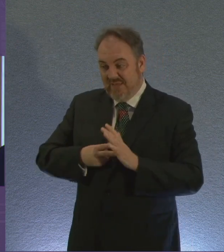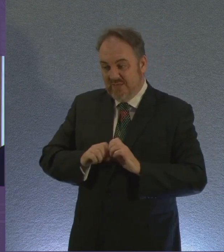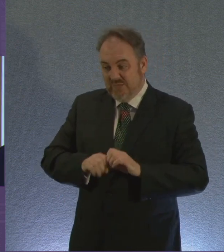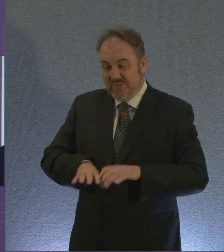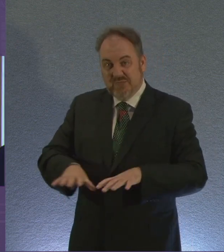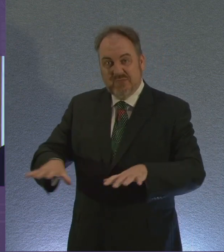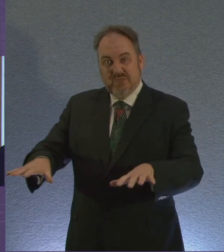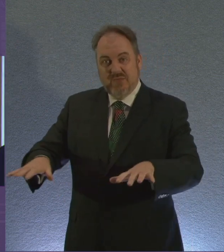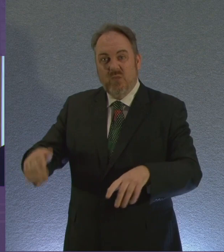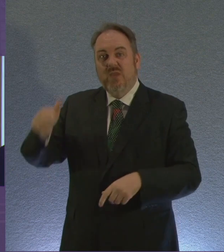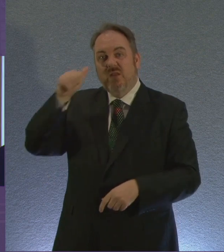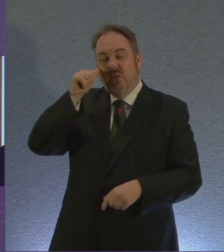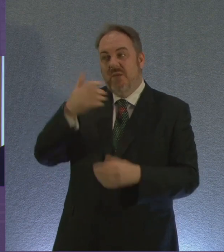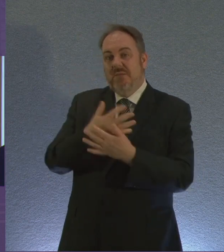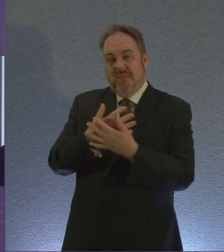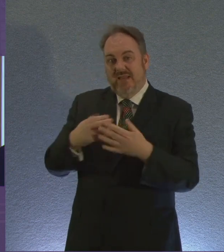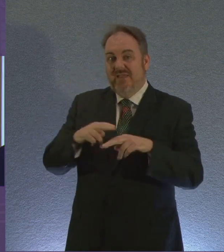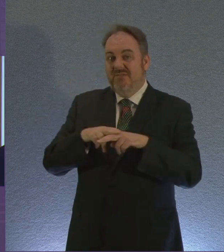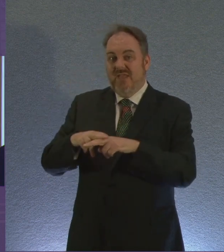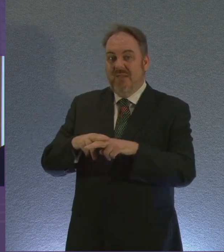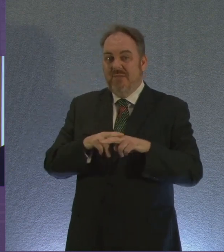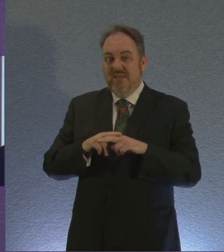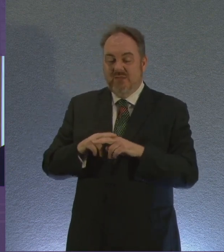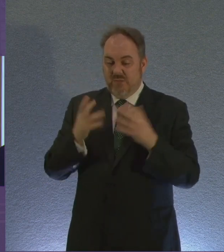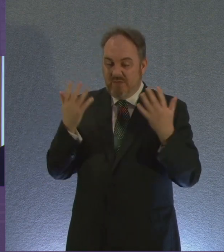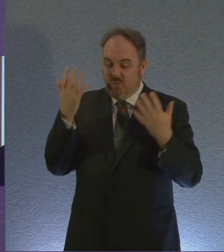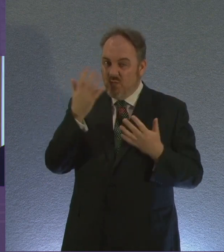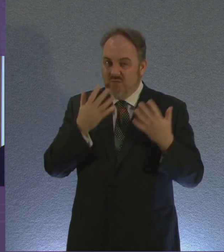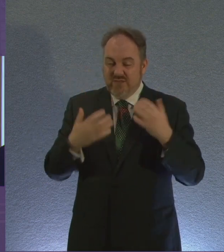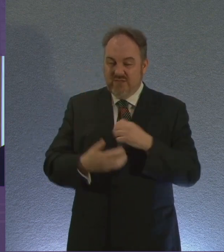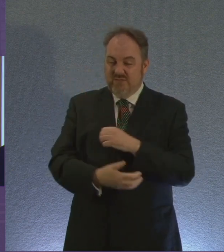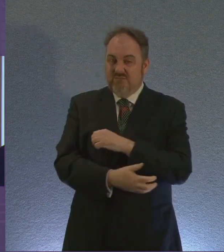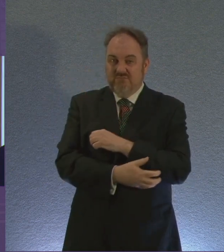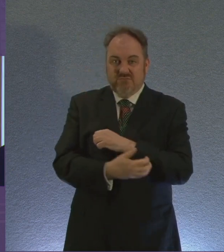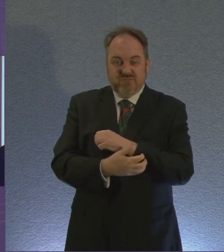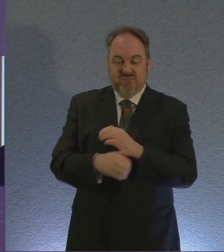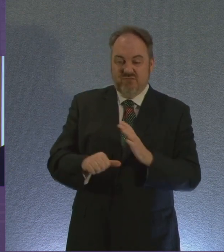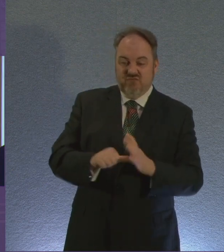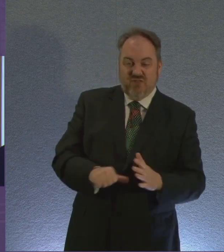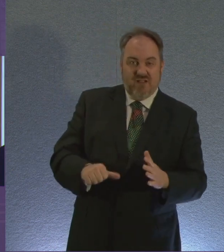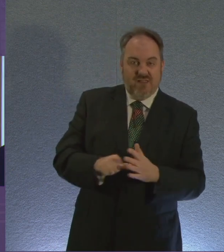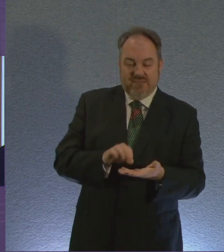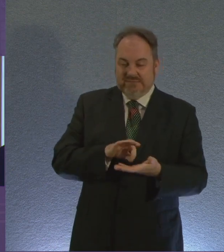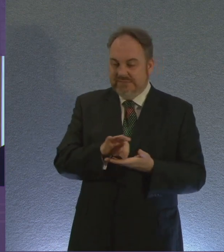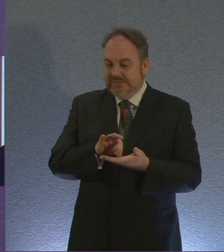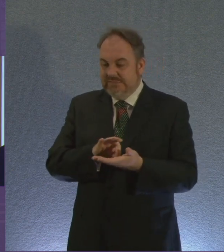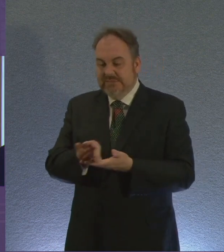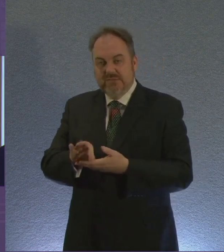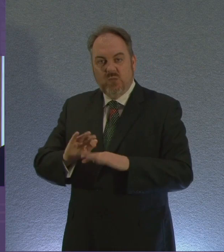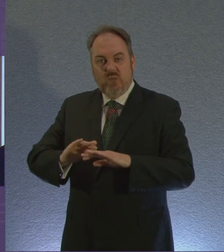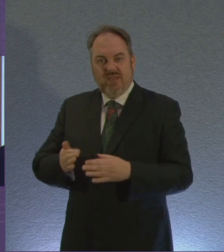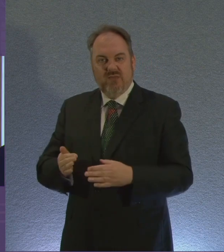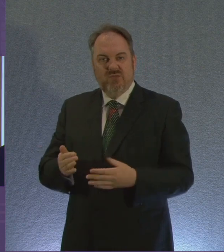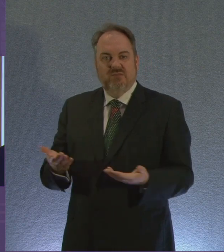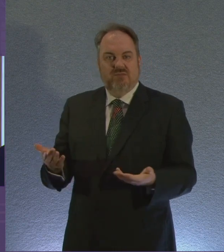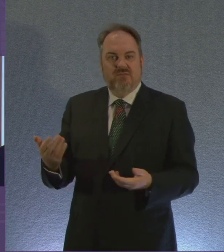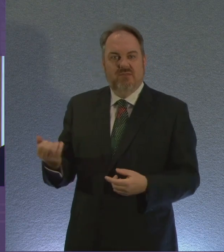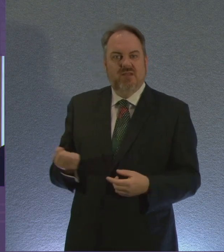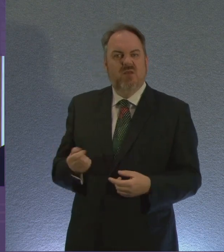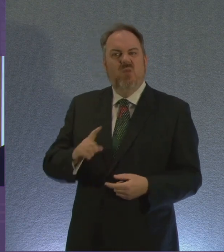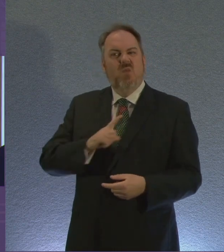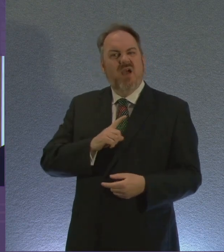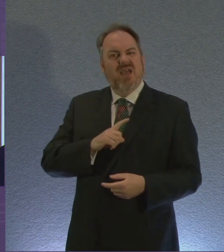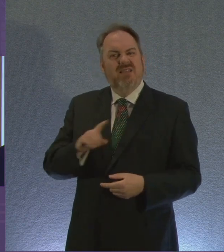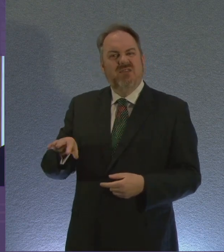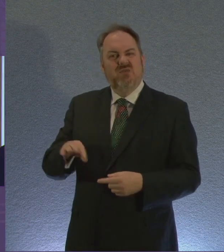on family finance, I think it's going to be even more important. Can the Cabinet Secretary explain why the Scottish Government chose the Scottish Child Benefit